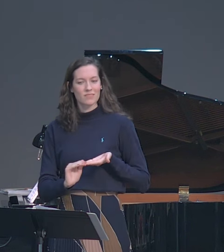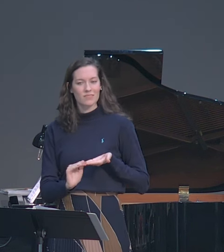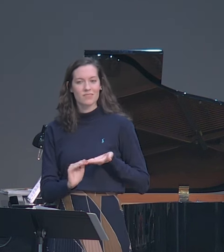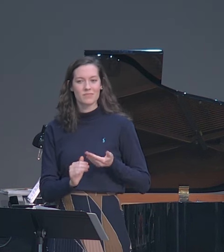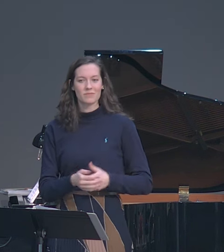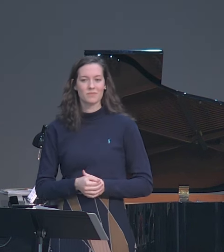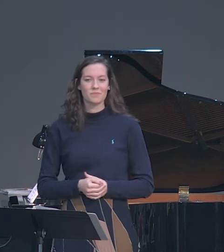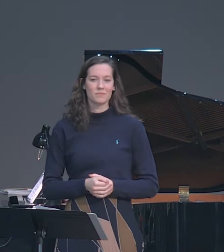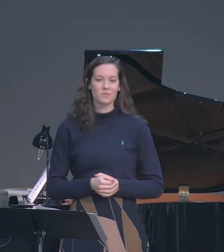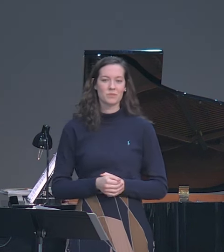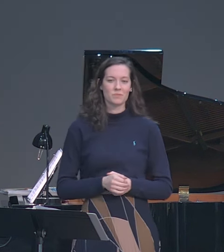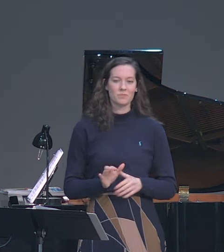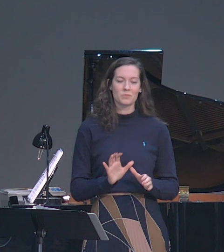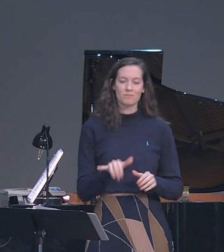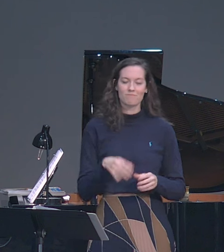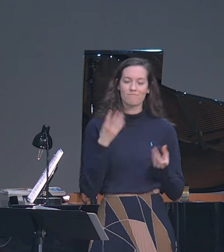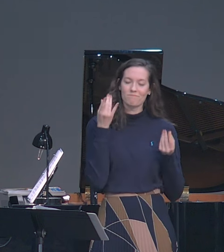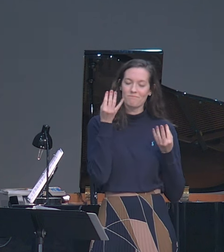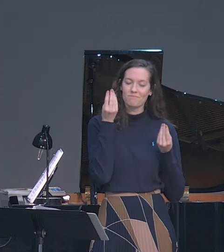confess our sin.